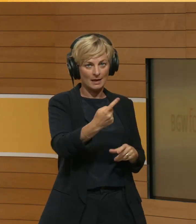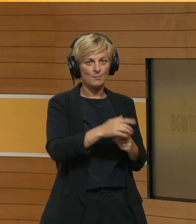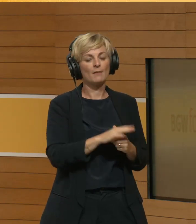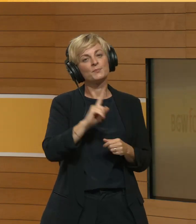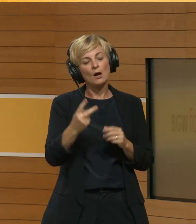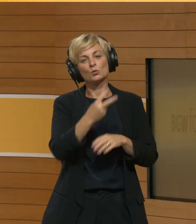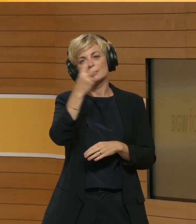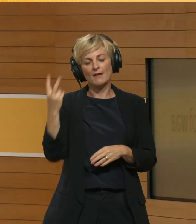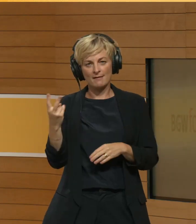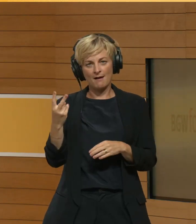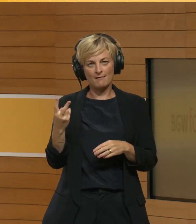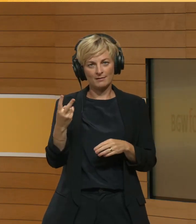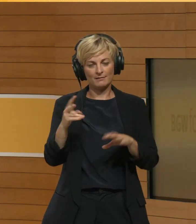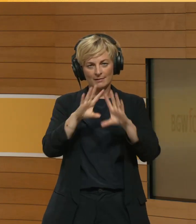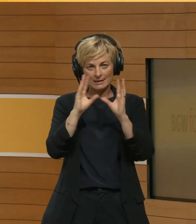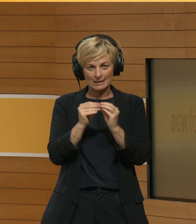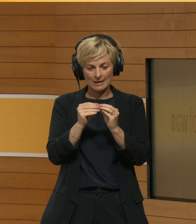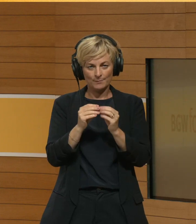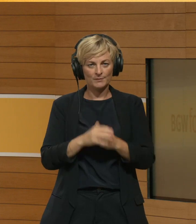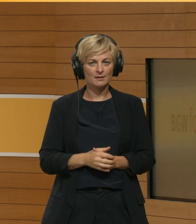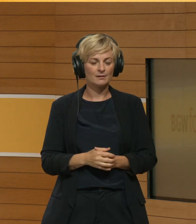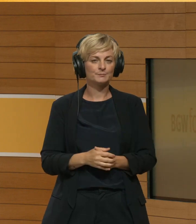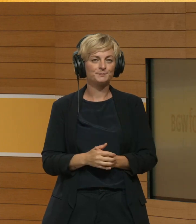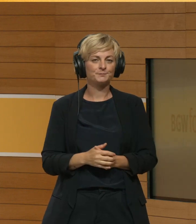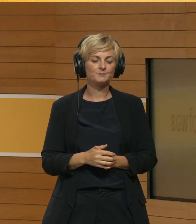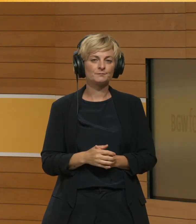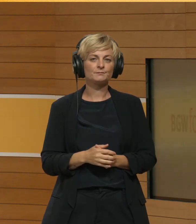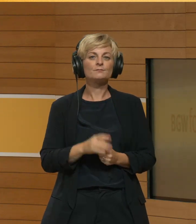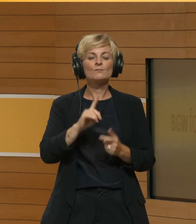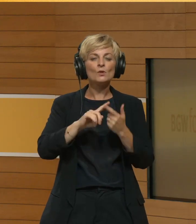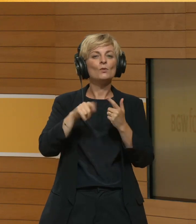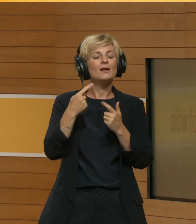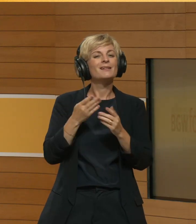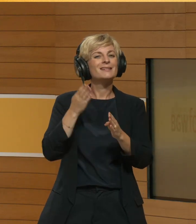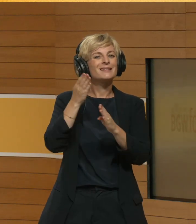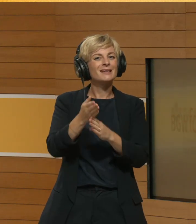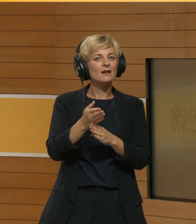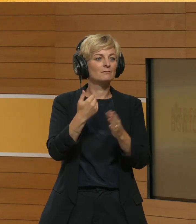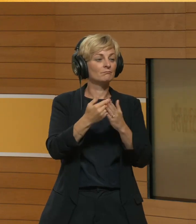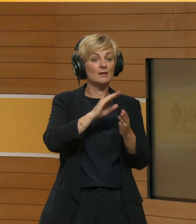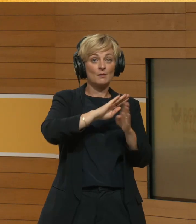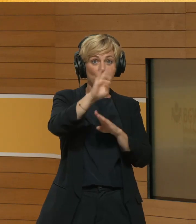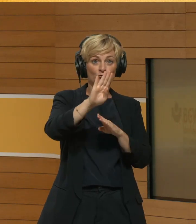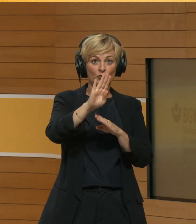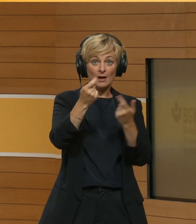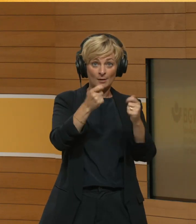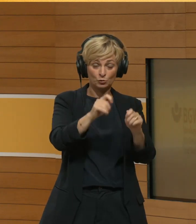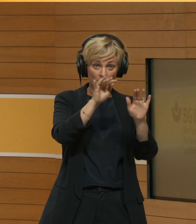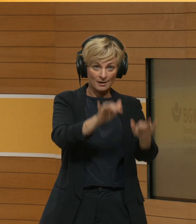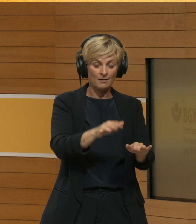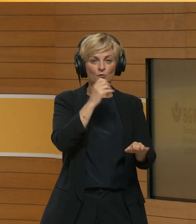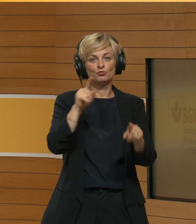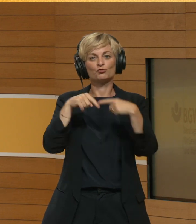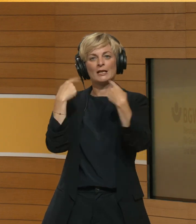absolvents on the wards. We developed a 2 years project. The bachelors will work for